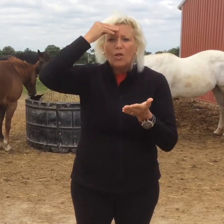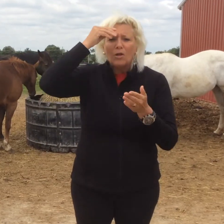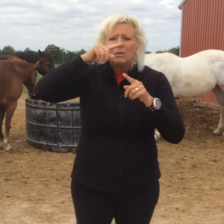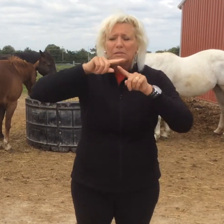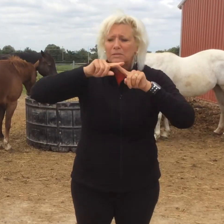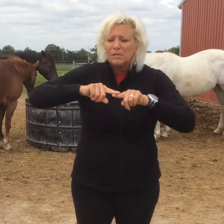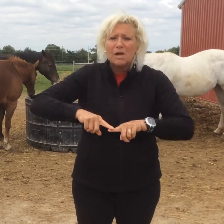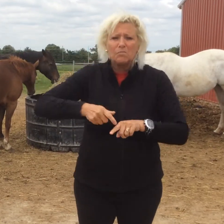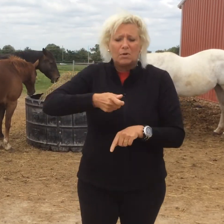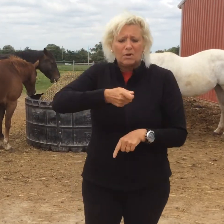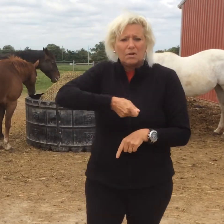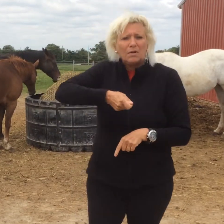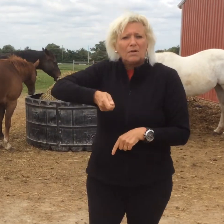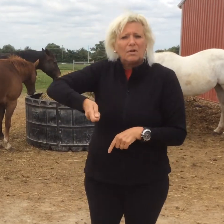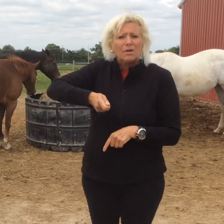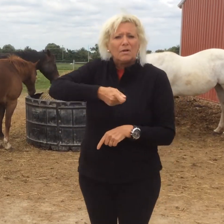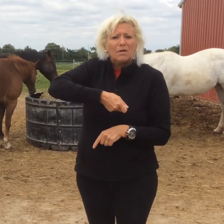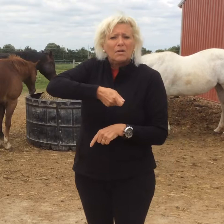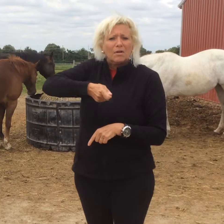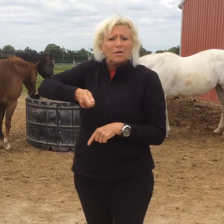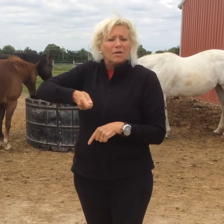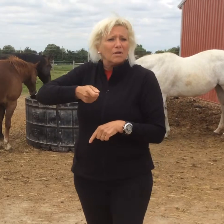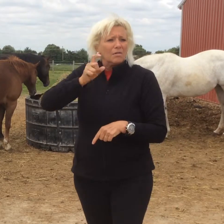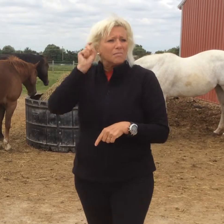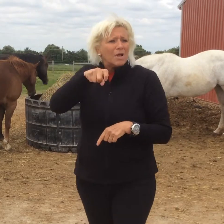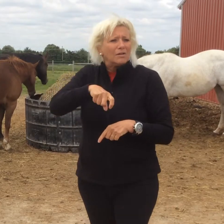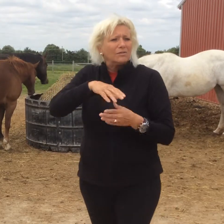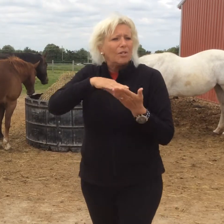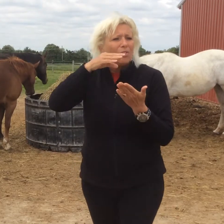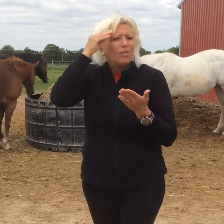who's trying to deal with trust